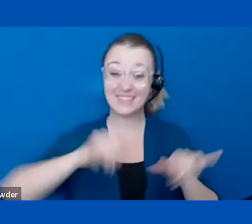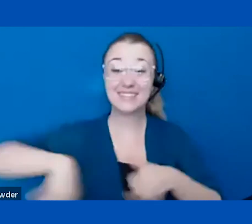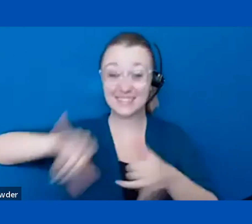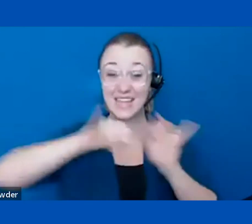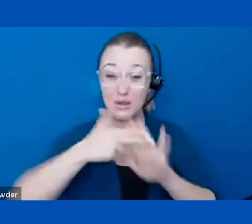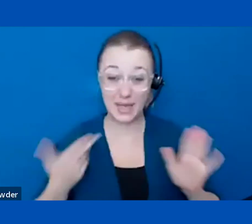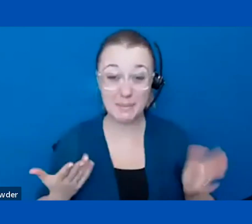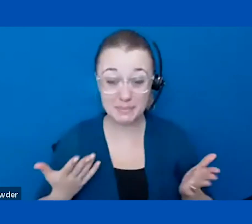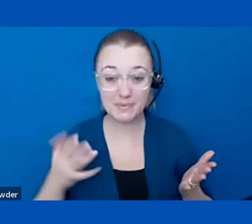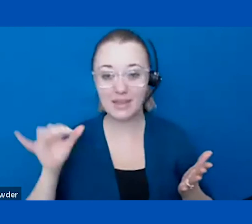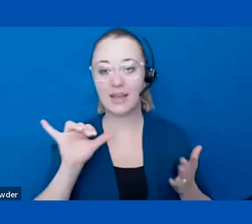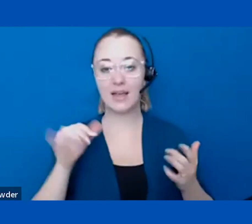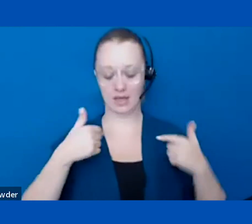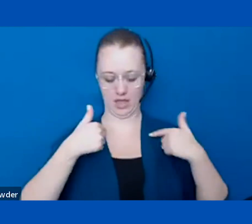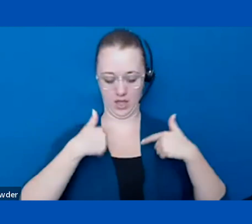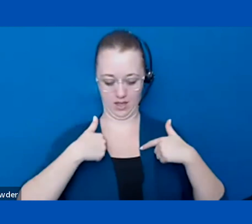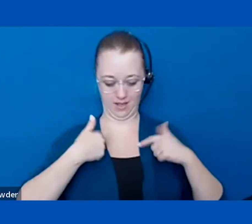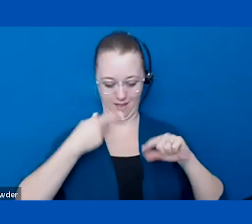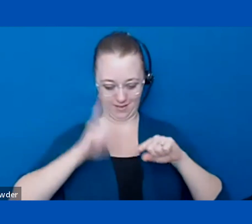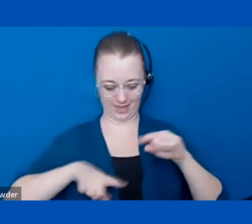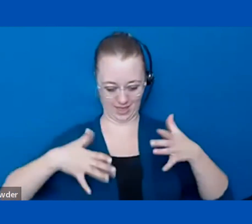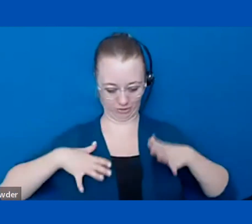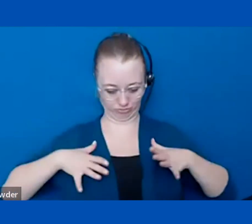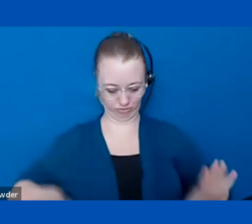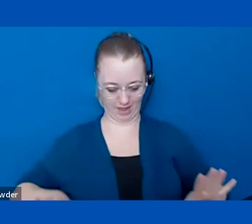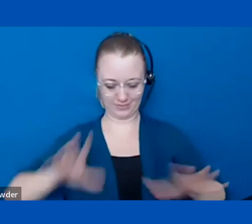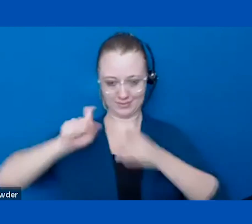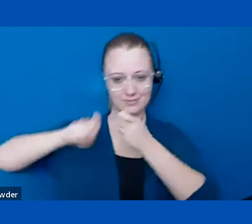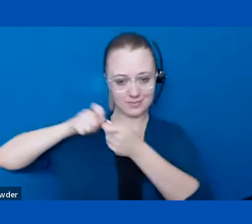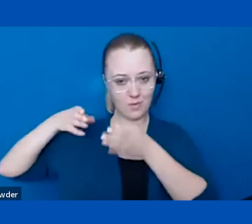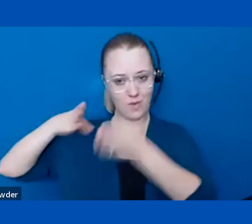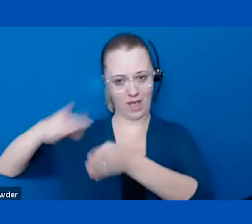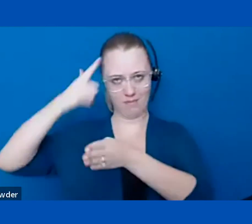I can't look a certain way because That's I'm black. right. You That's know, right.